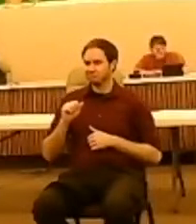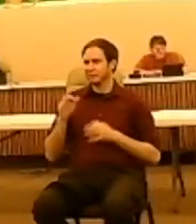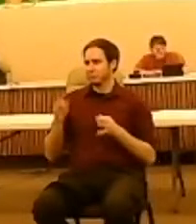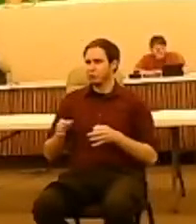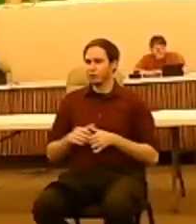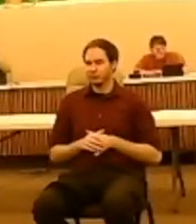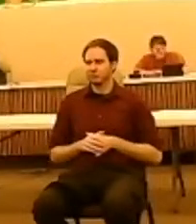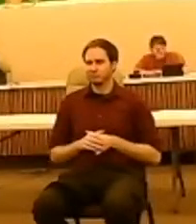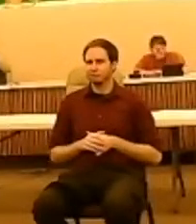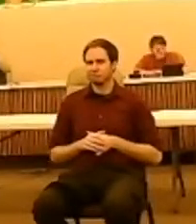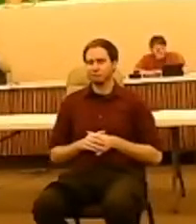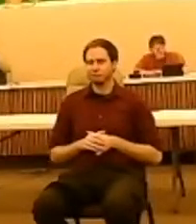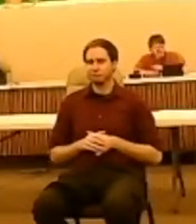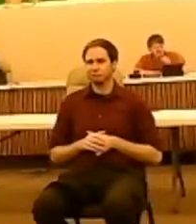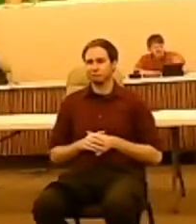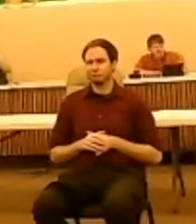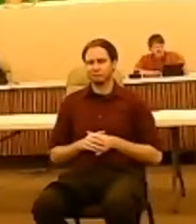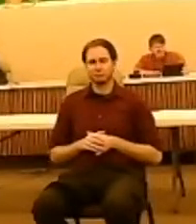absolutely.